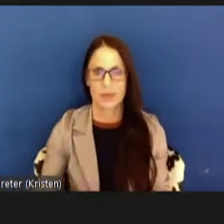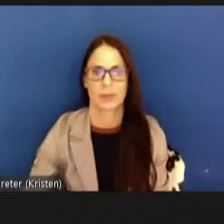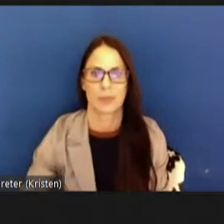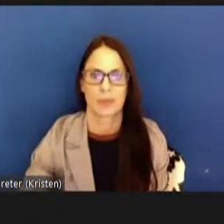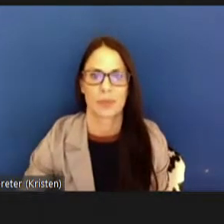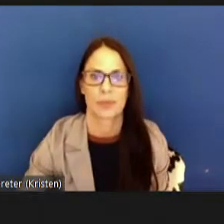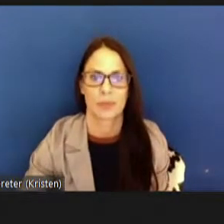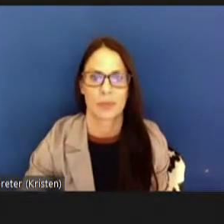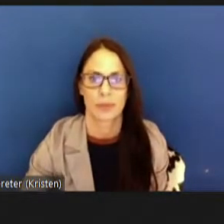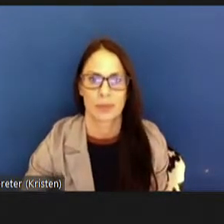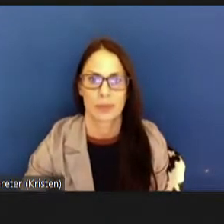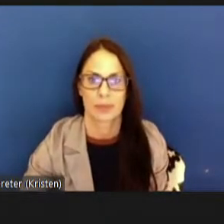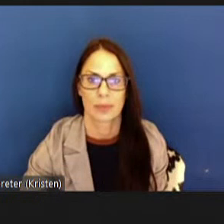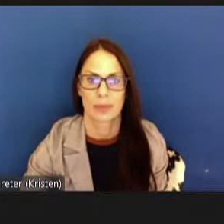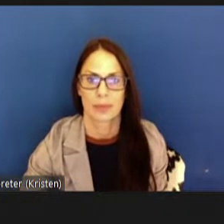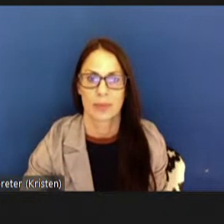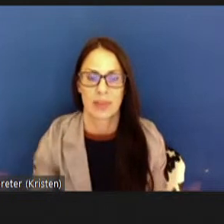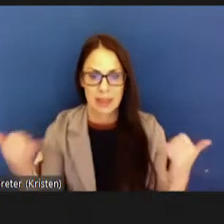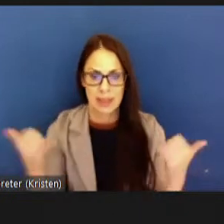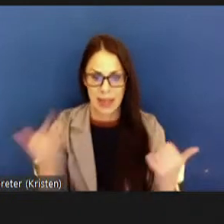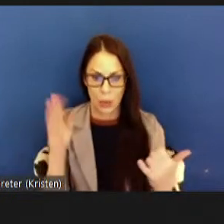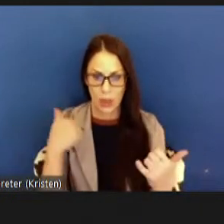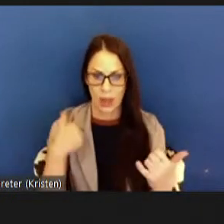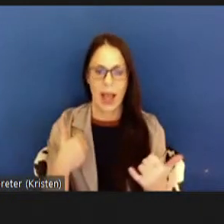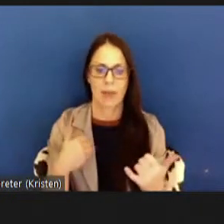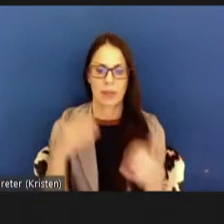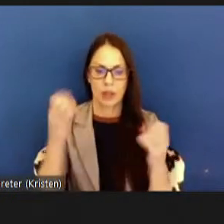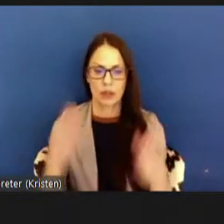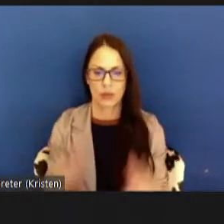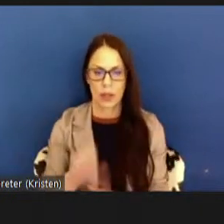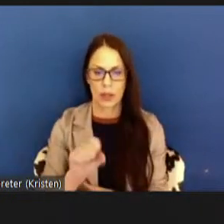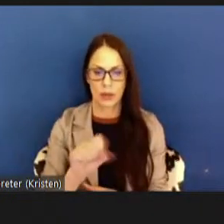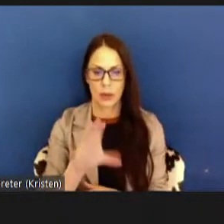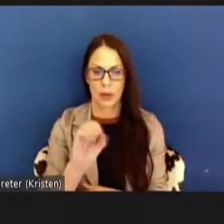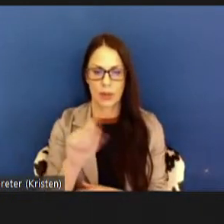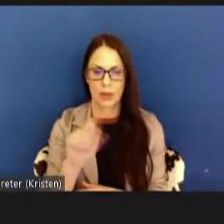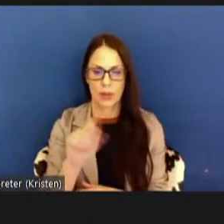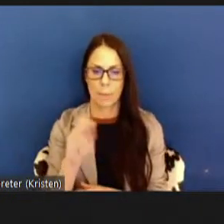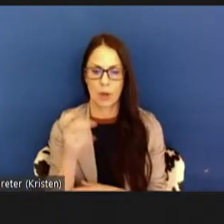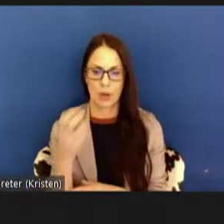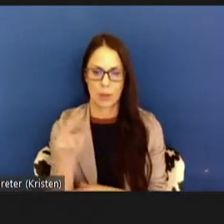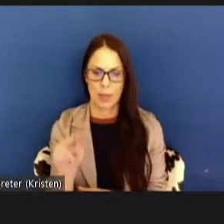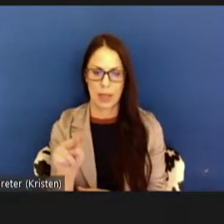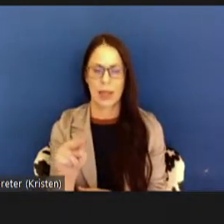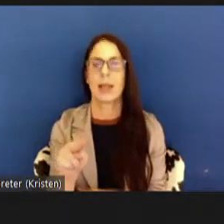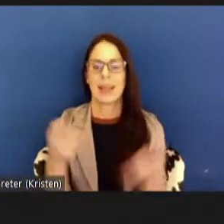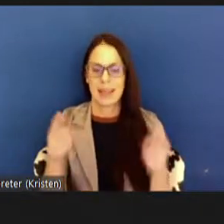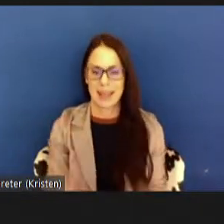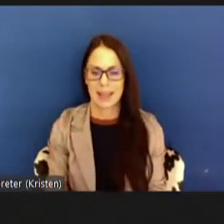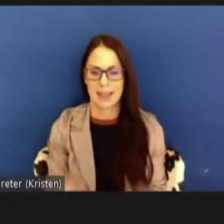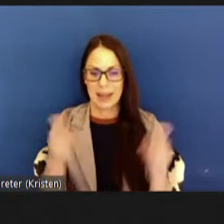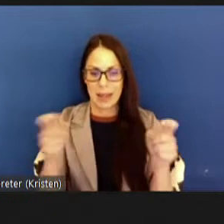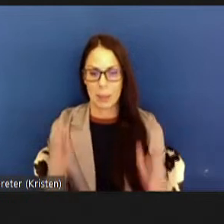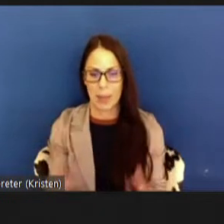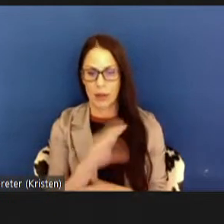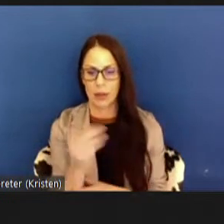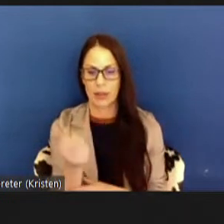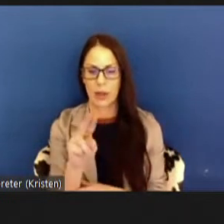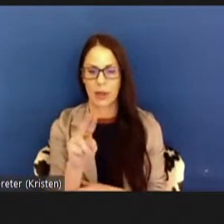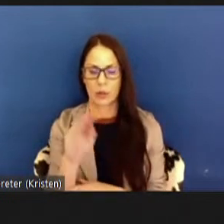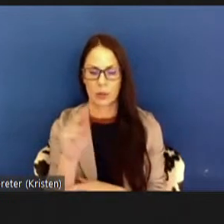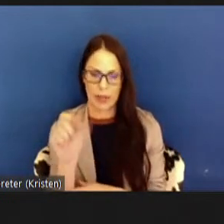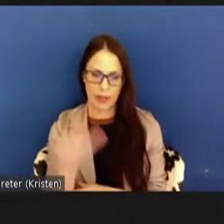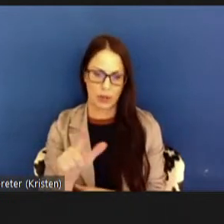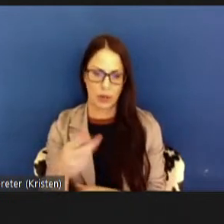to, today, we're going to have Director Scott Bookman, our COVID-19 Incident Commander, and Dr. Rachel Herlihy, our state epidemiologist. And to